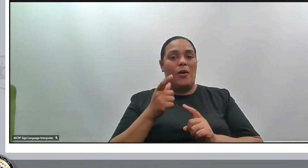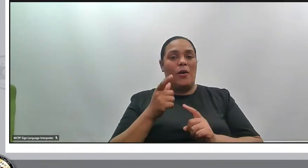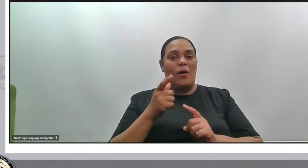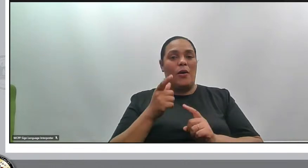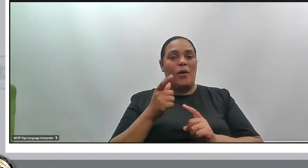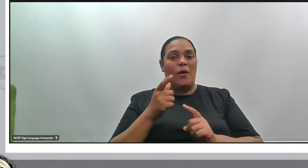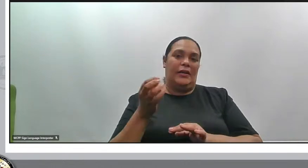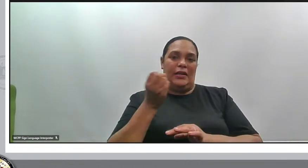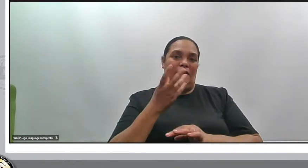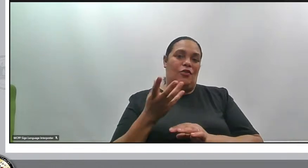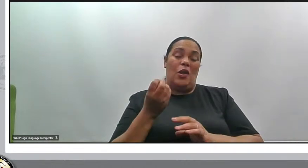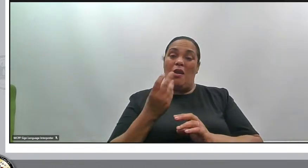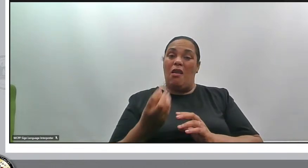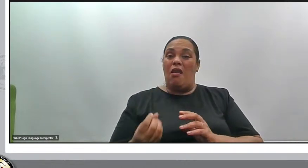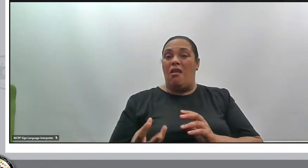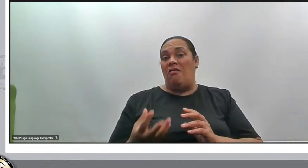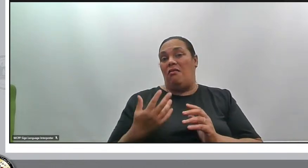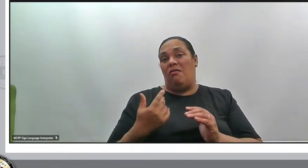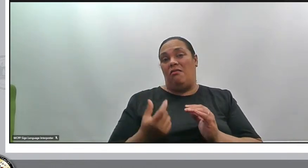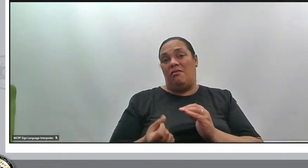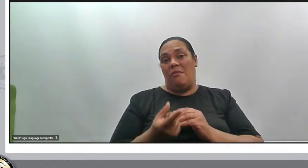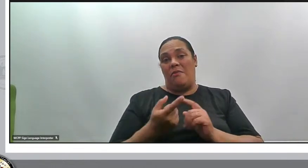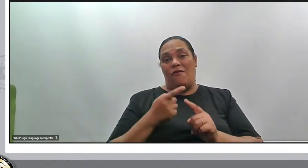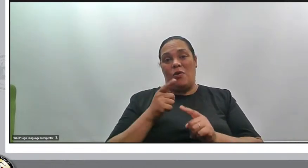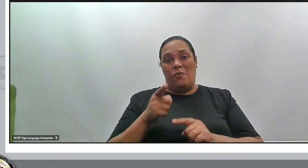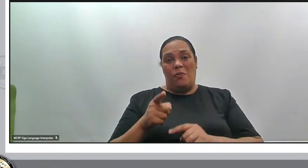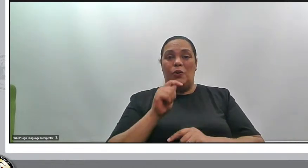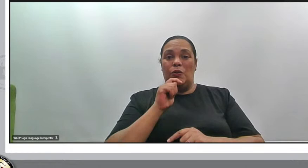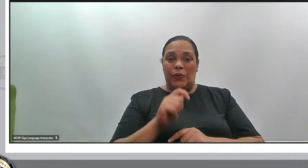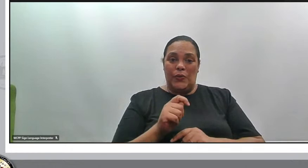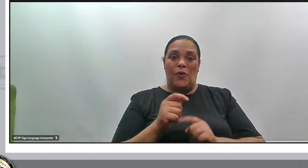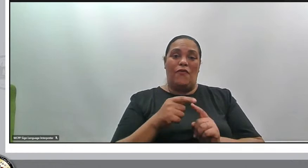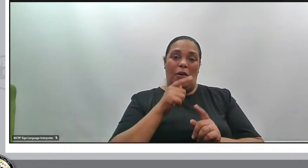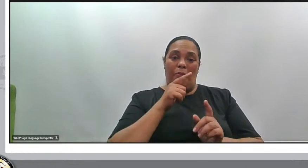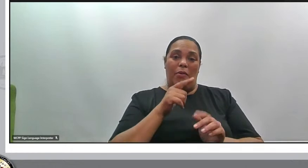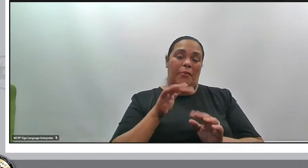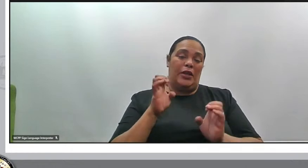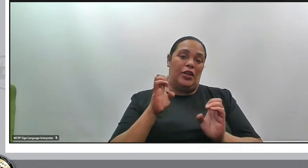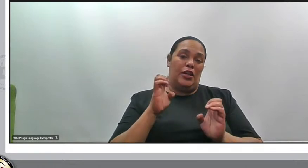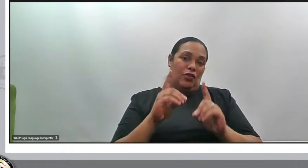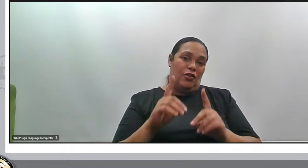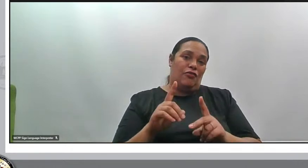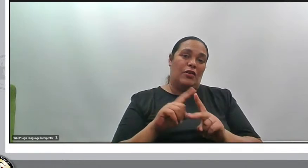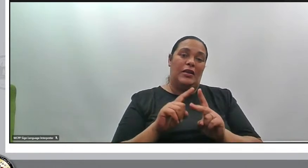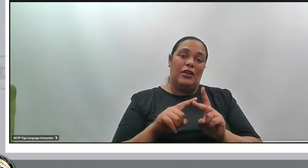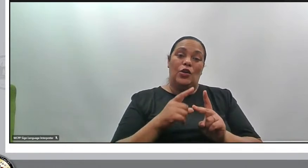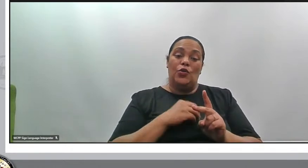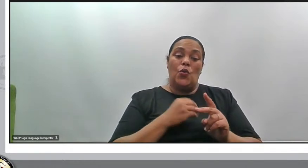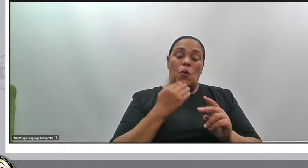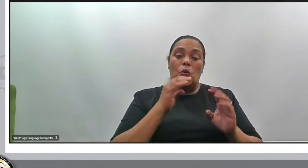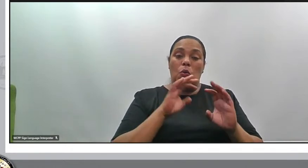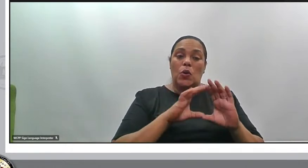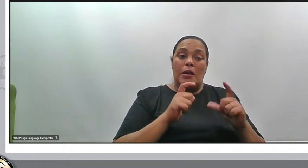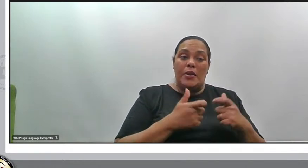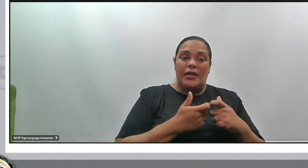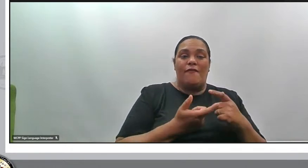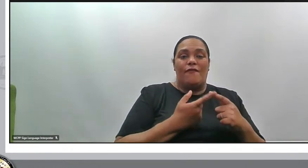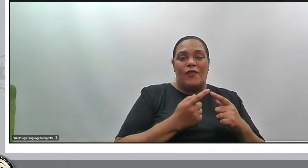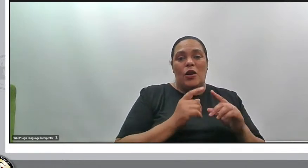a lot of that really comes from public education to the committees via the committee